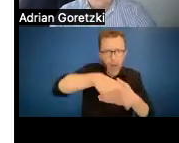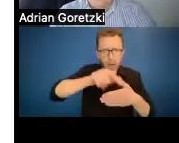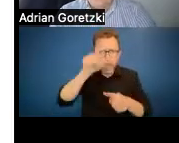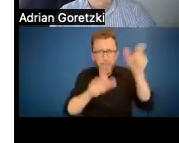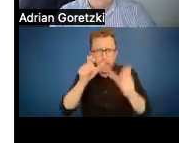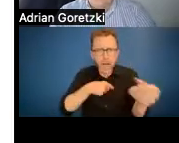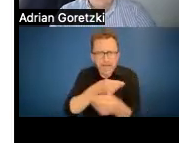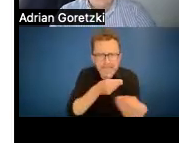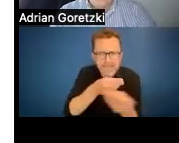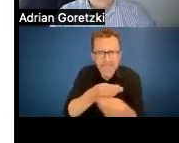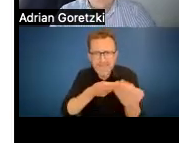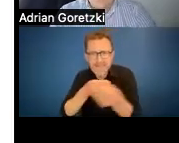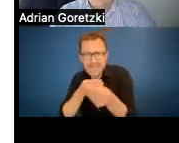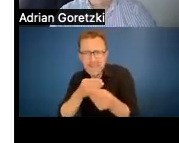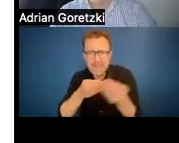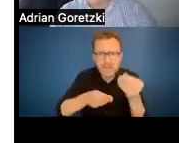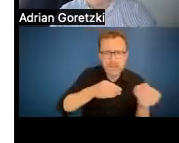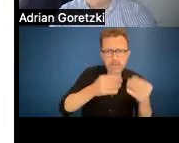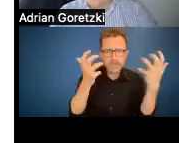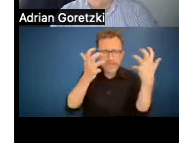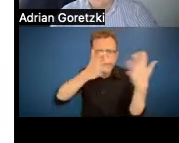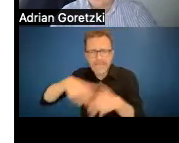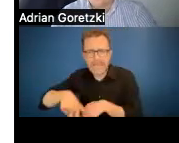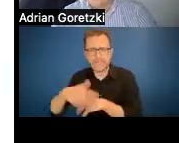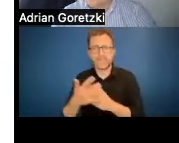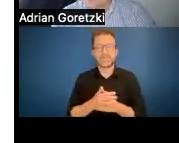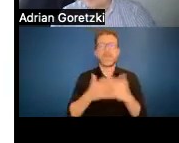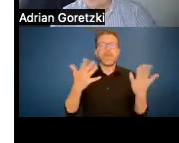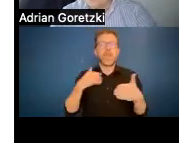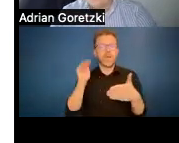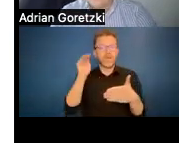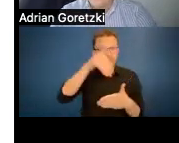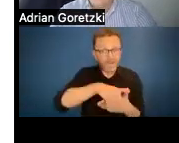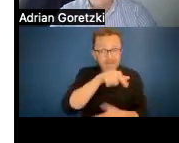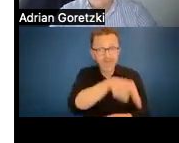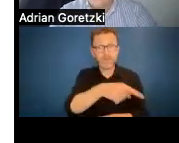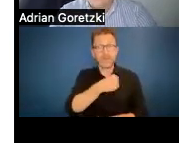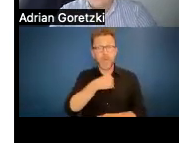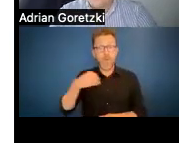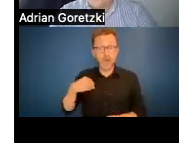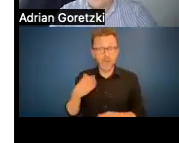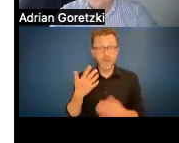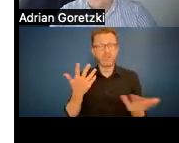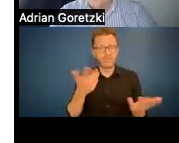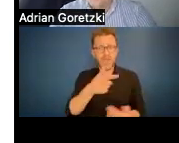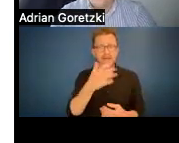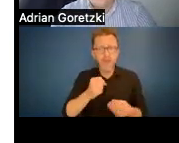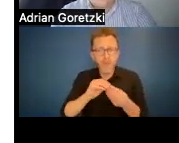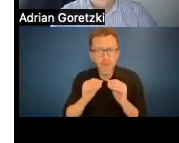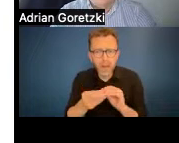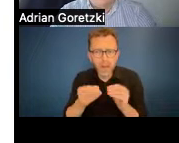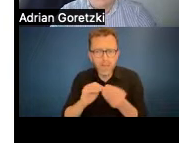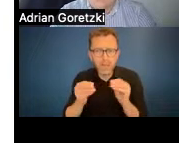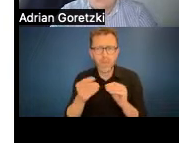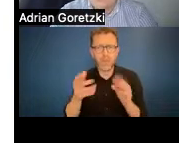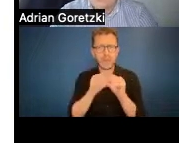healthy individual. Therefore, it was another problem, and this is still a problem to find the proper flat and not to